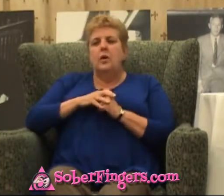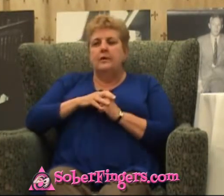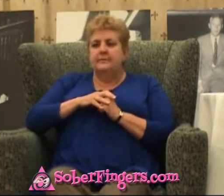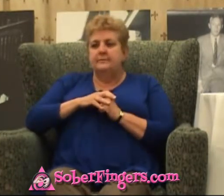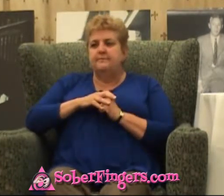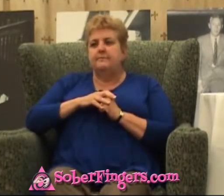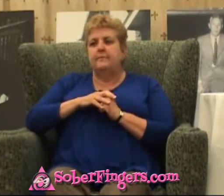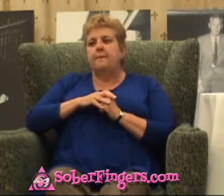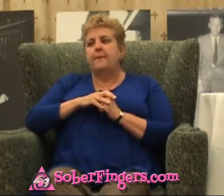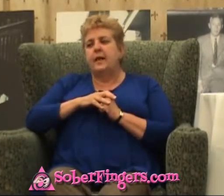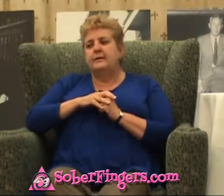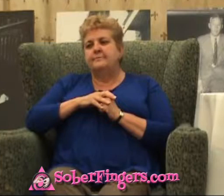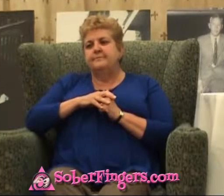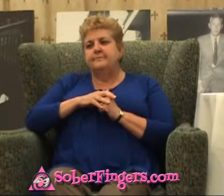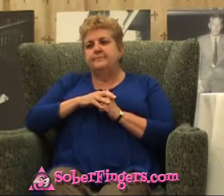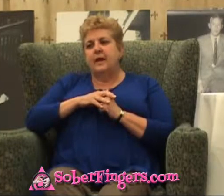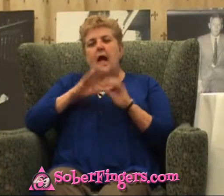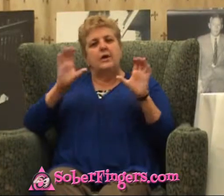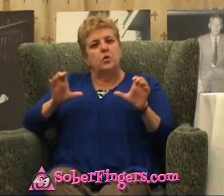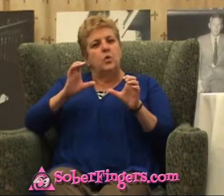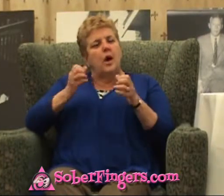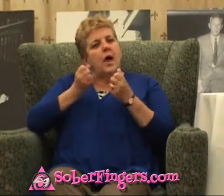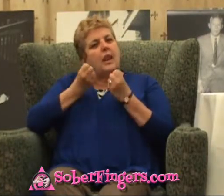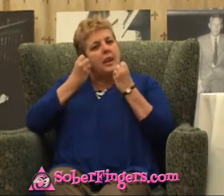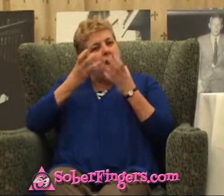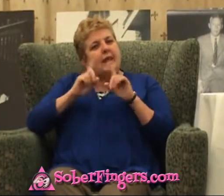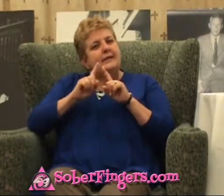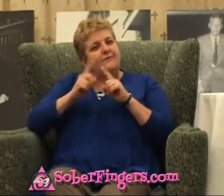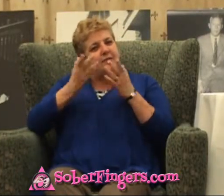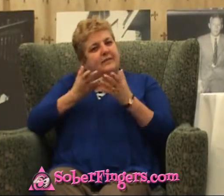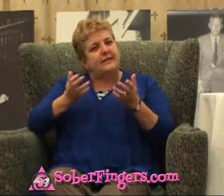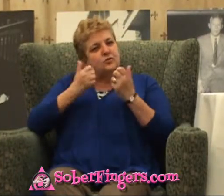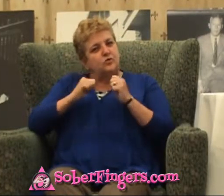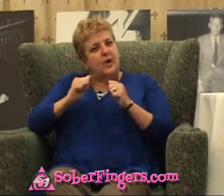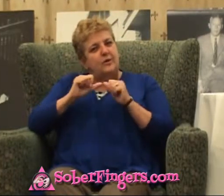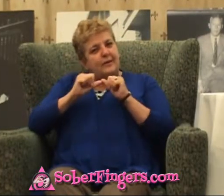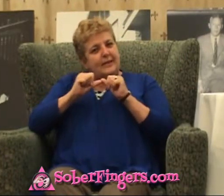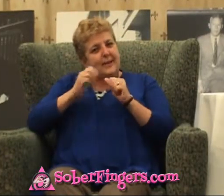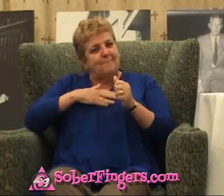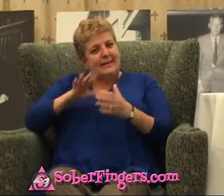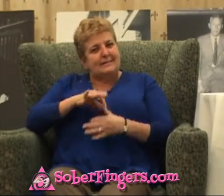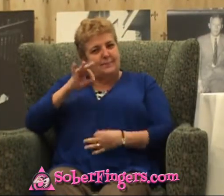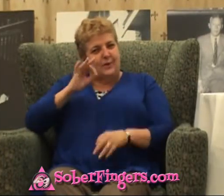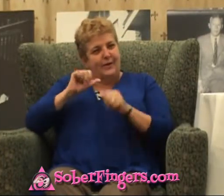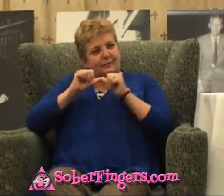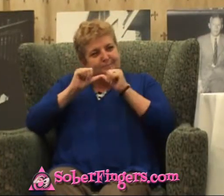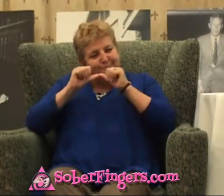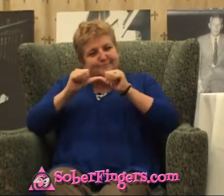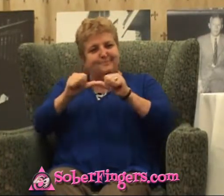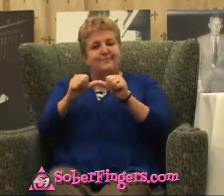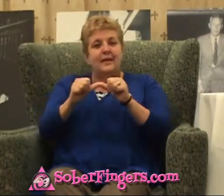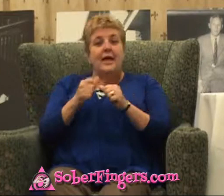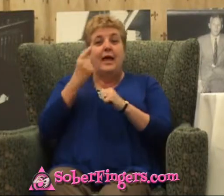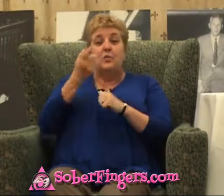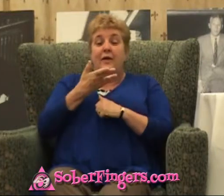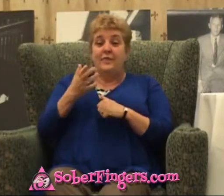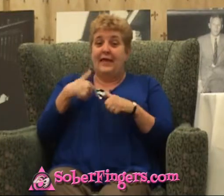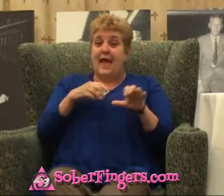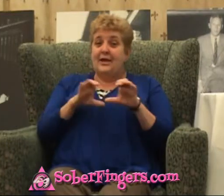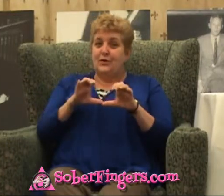you to try and maintain that spiritual condition. But one little thing that I do, and every day of my life, and it's silly, but I